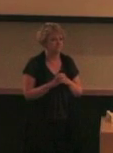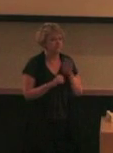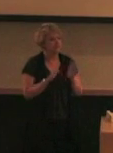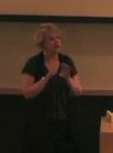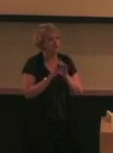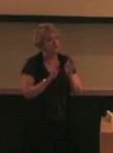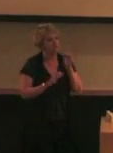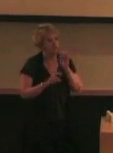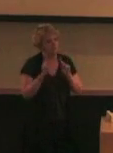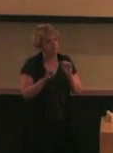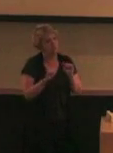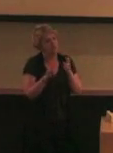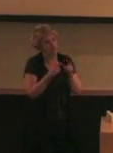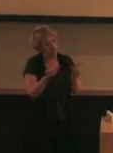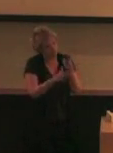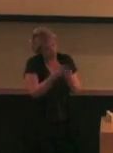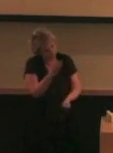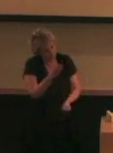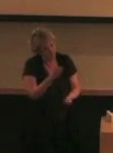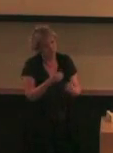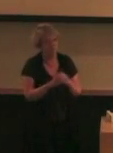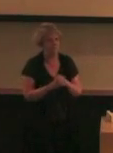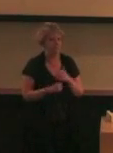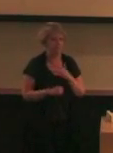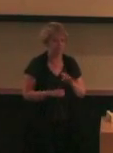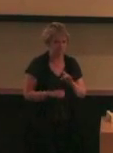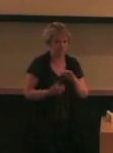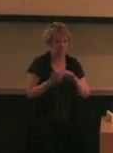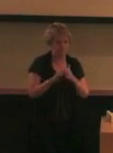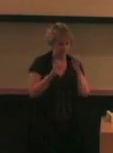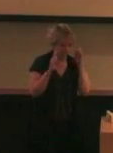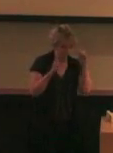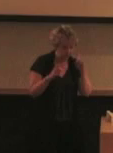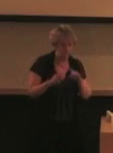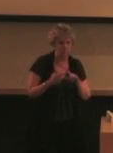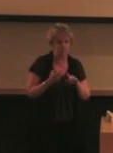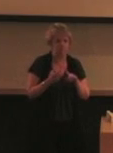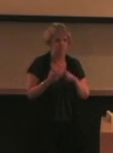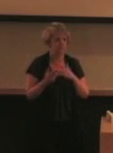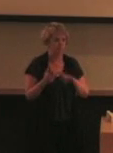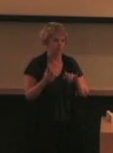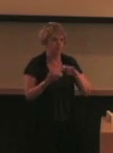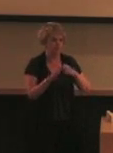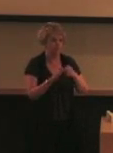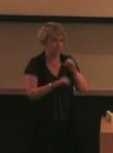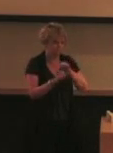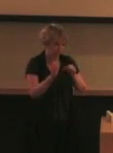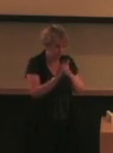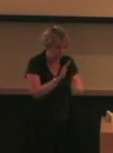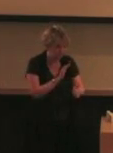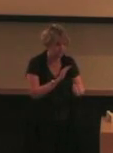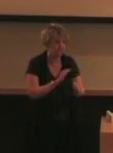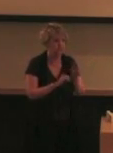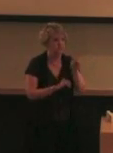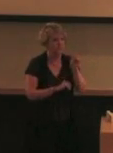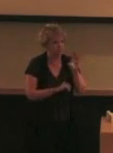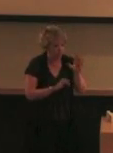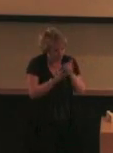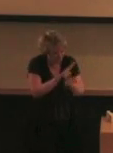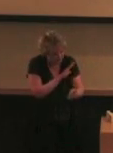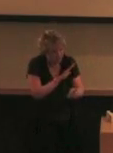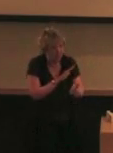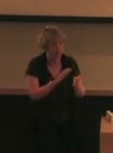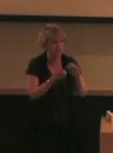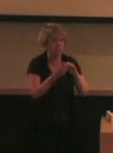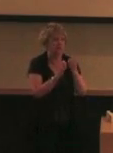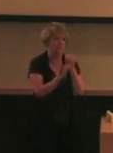Characteristics of deaf people with language disfluency. They have problems with education, social skills, vocational skills. They also have problems